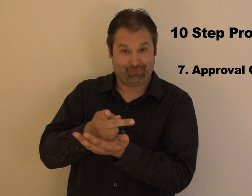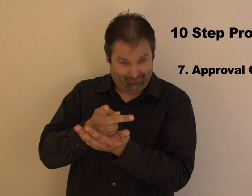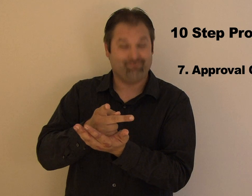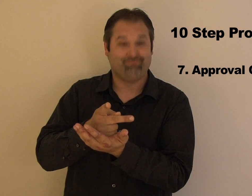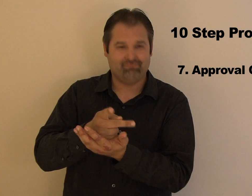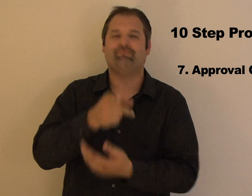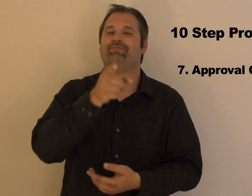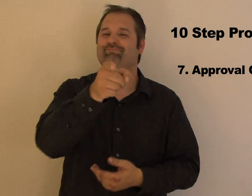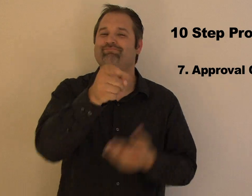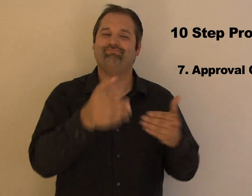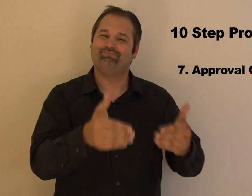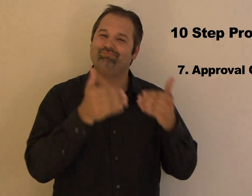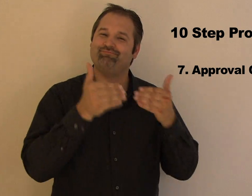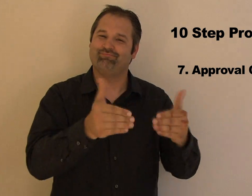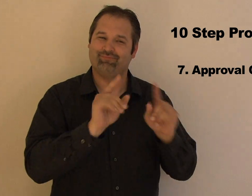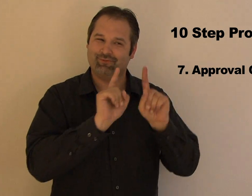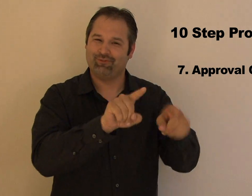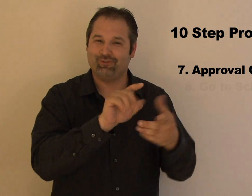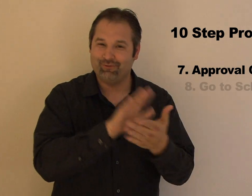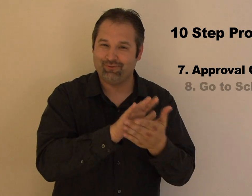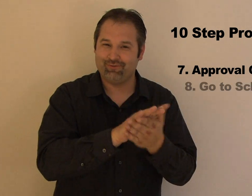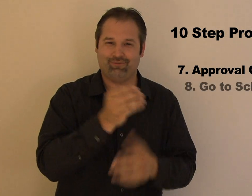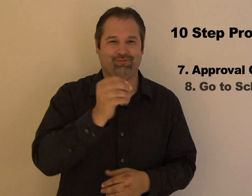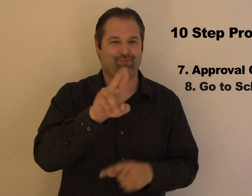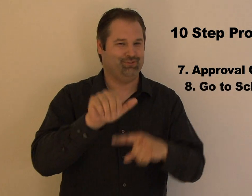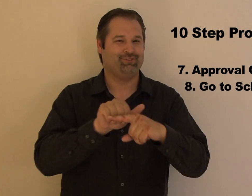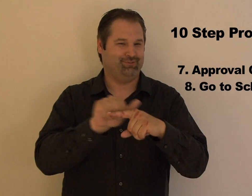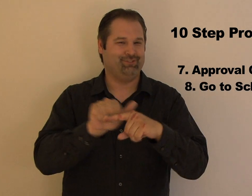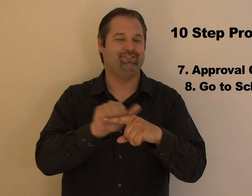If you are approved, you go to school or start your training.